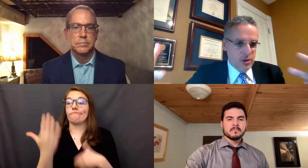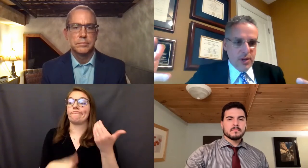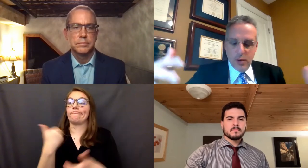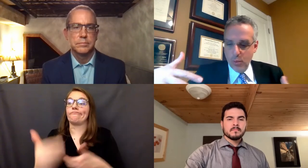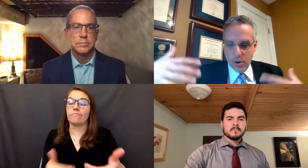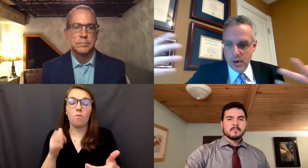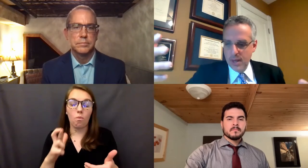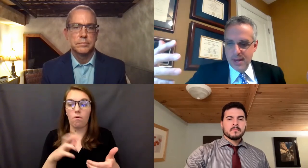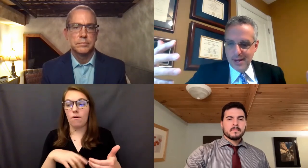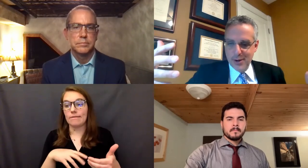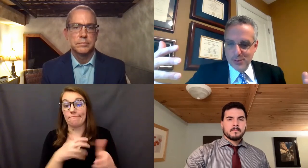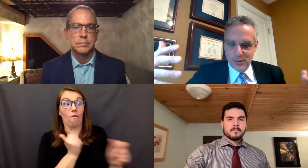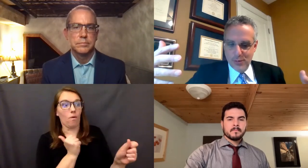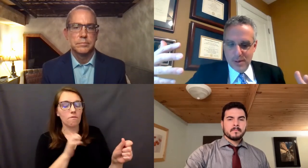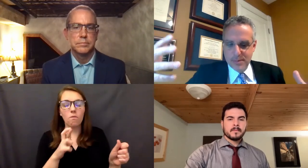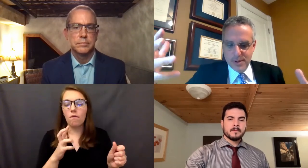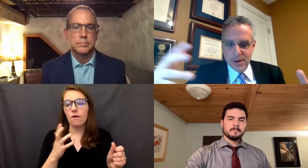something through which to think, or